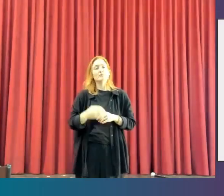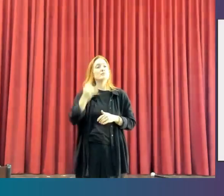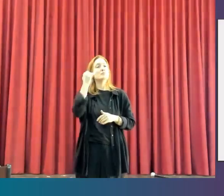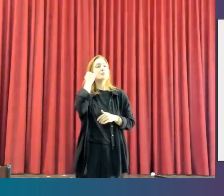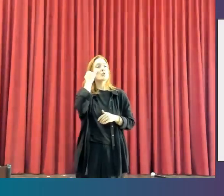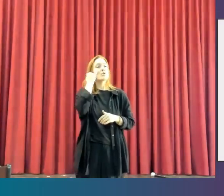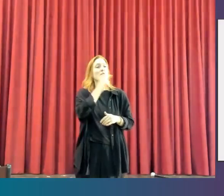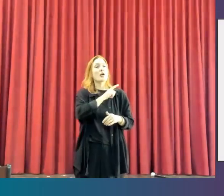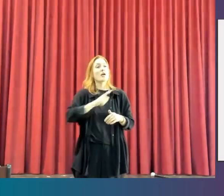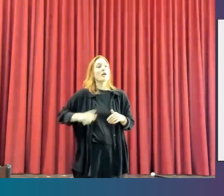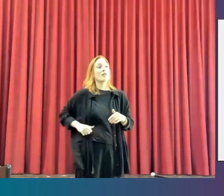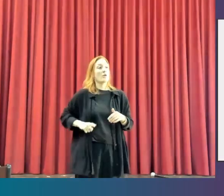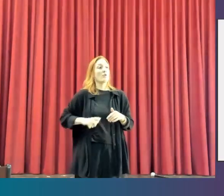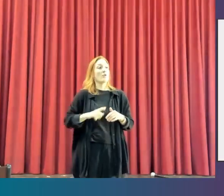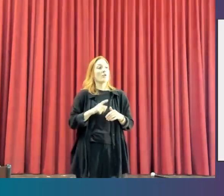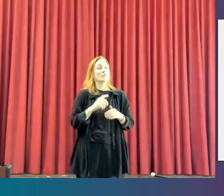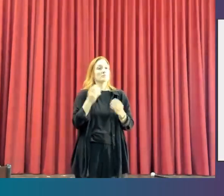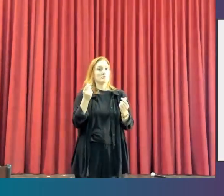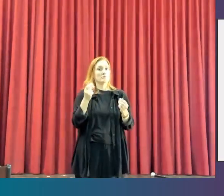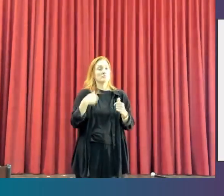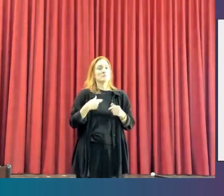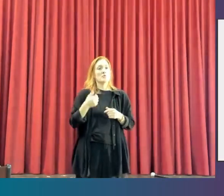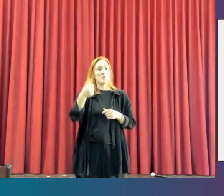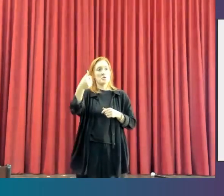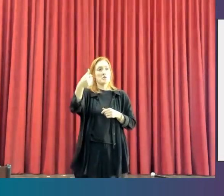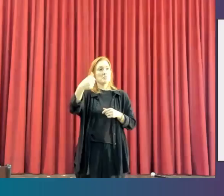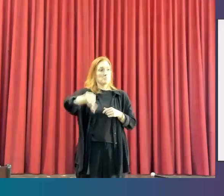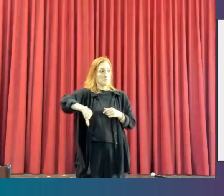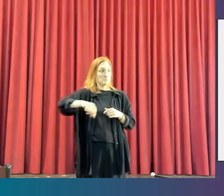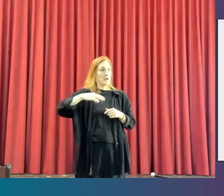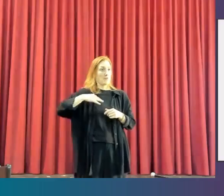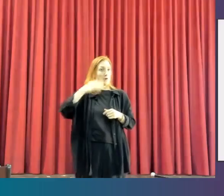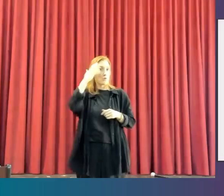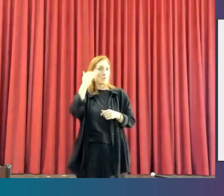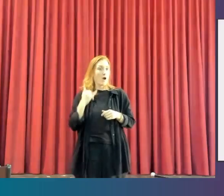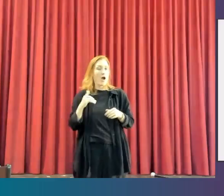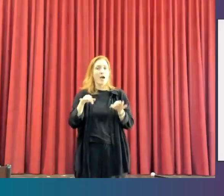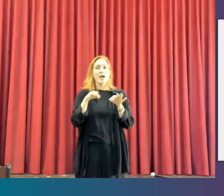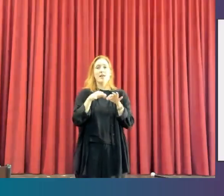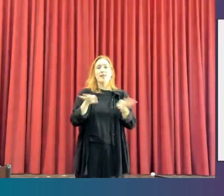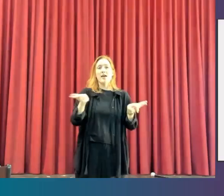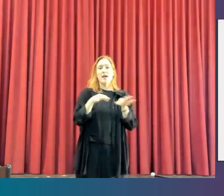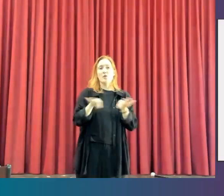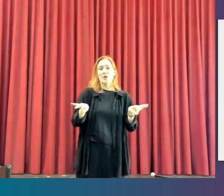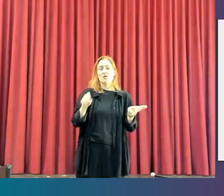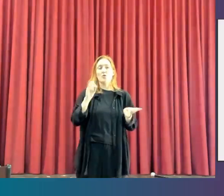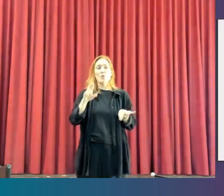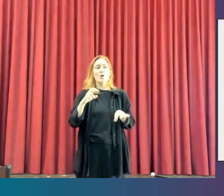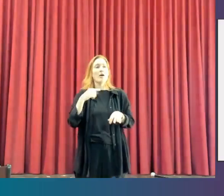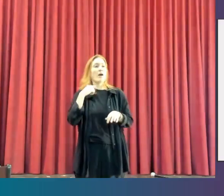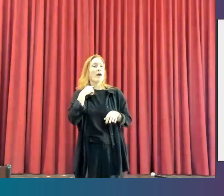a rental application based on that tenant's language or their accent.